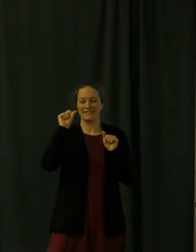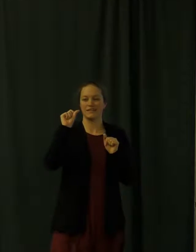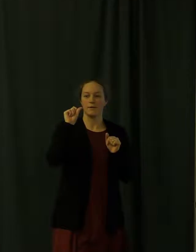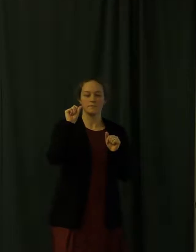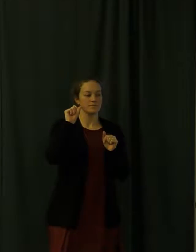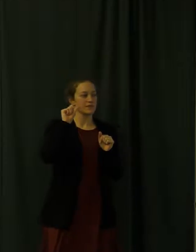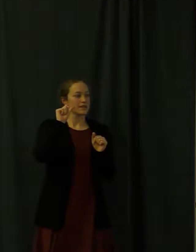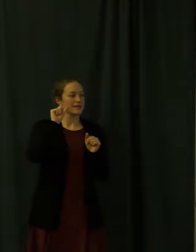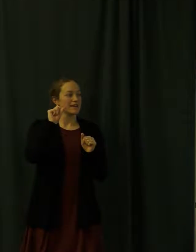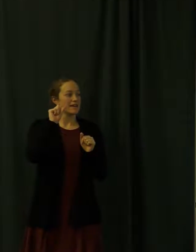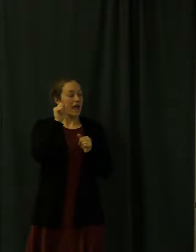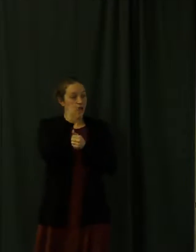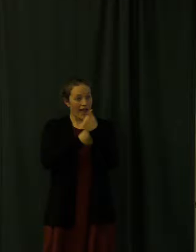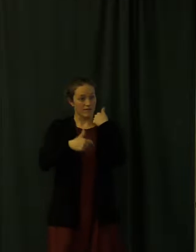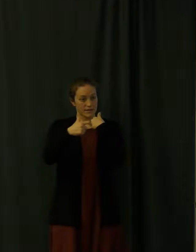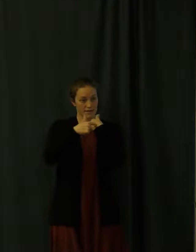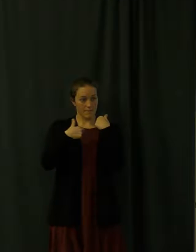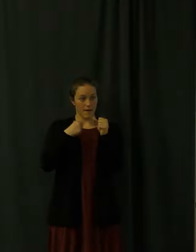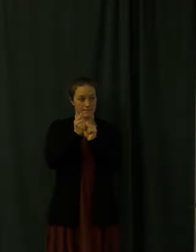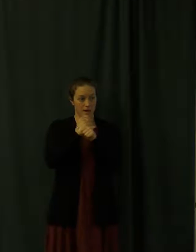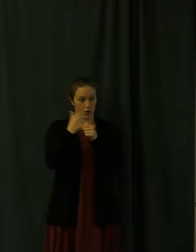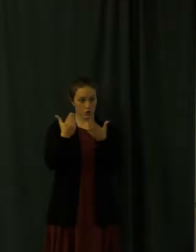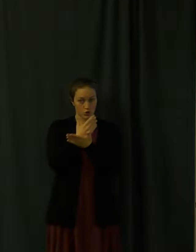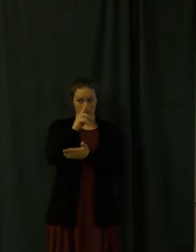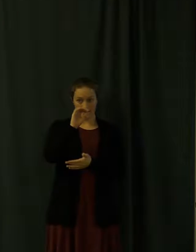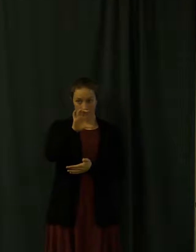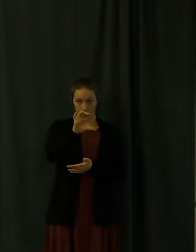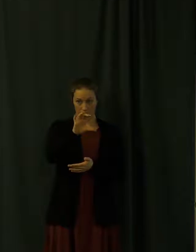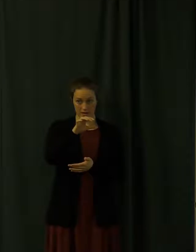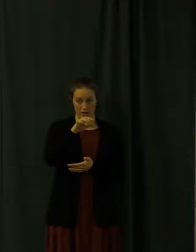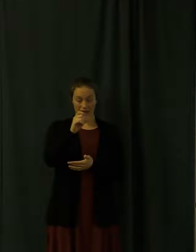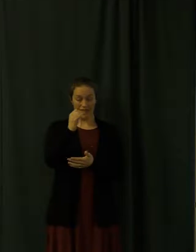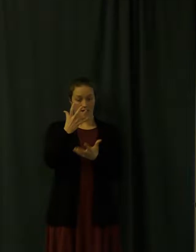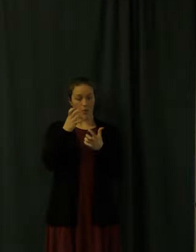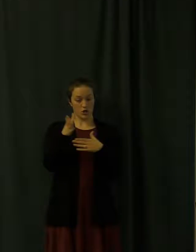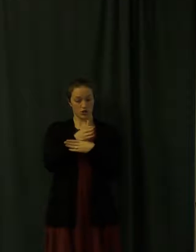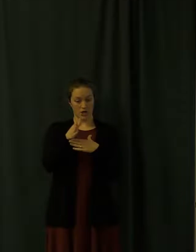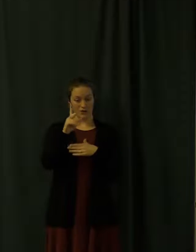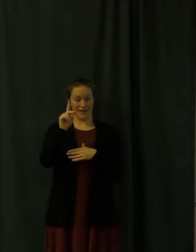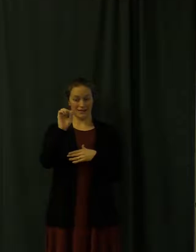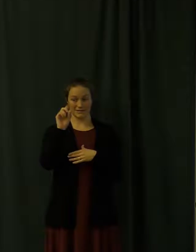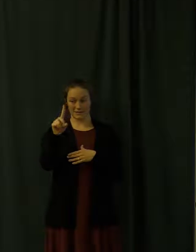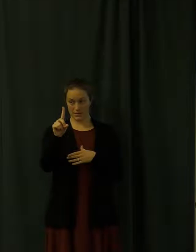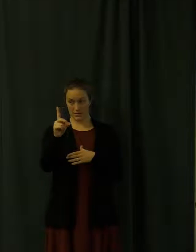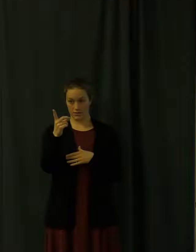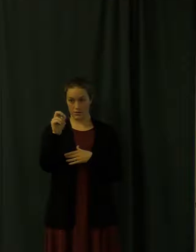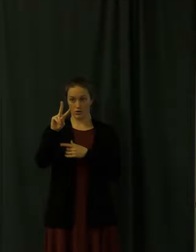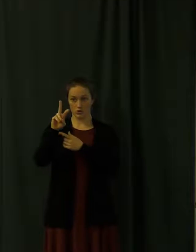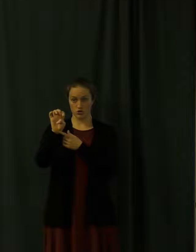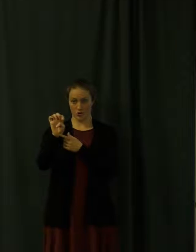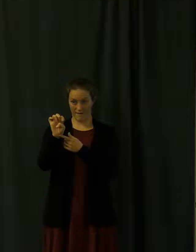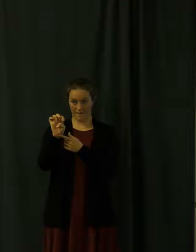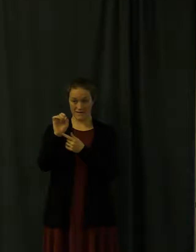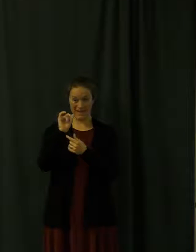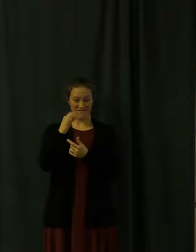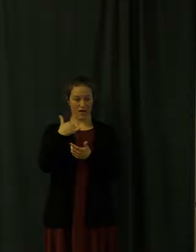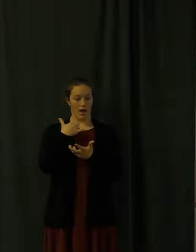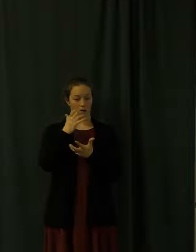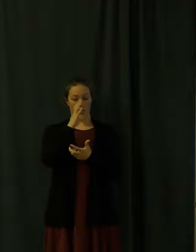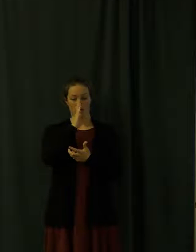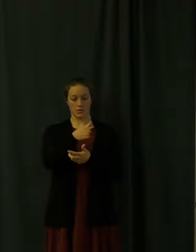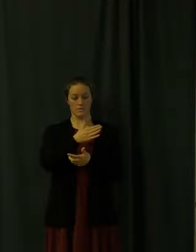every time I make a new document? If I want to share it to my KSD drive, if I want it to automatically go to my